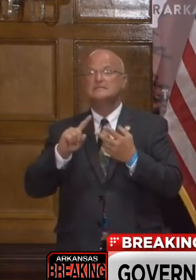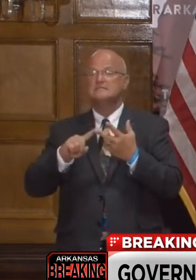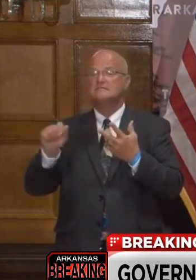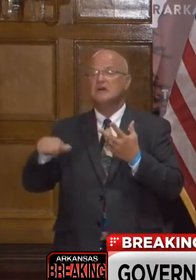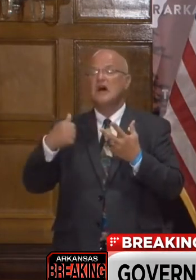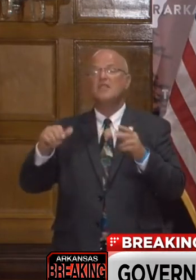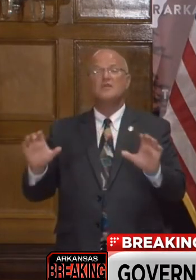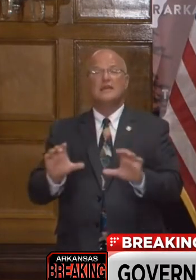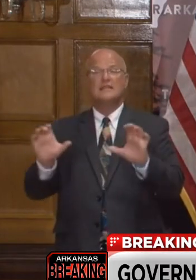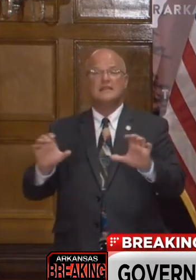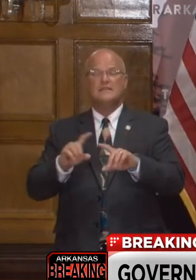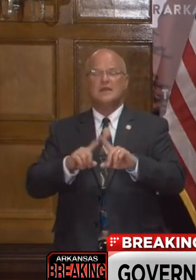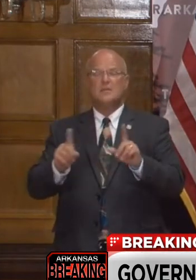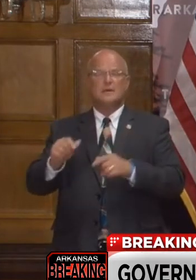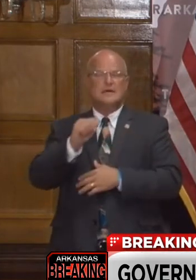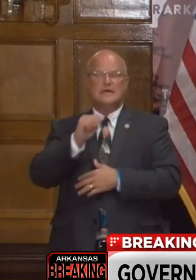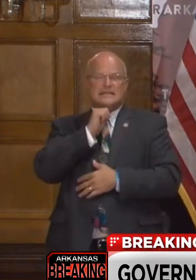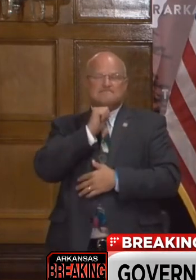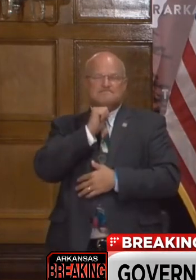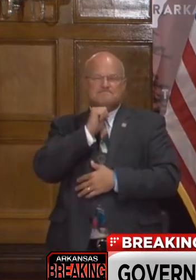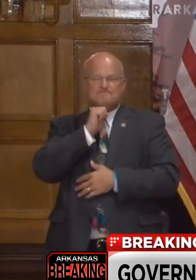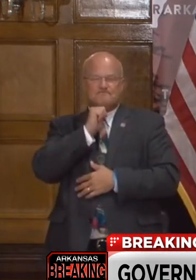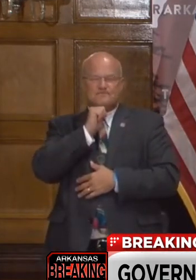other activities, but not to